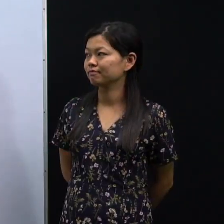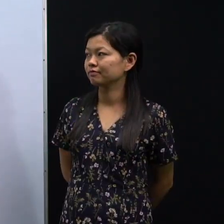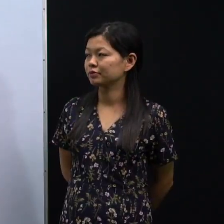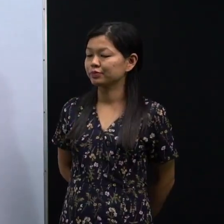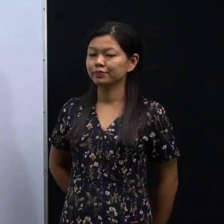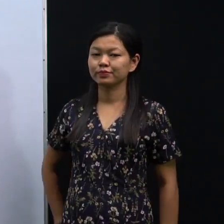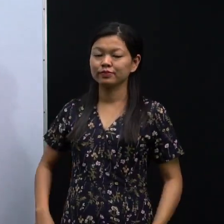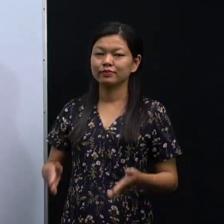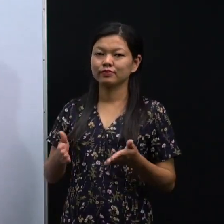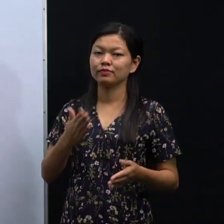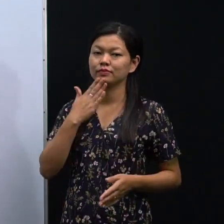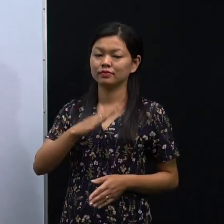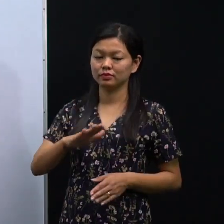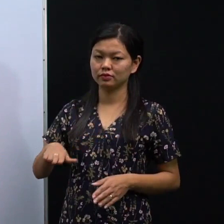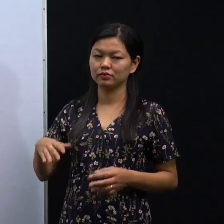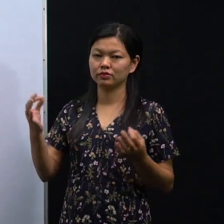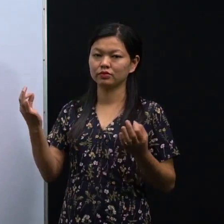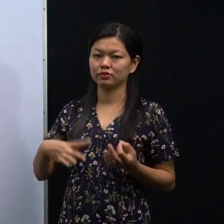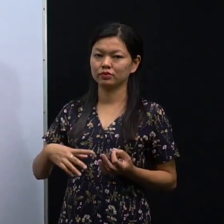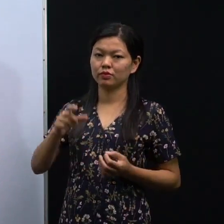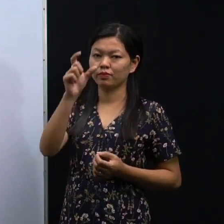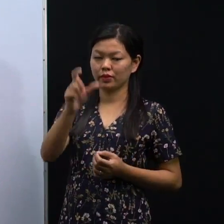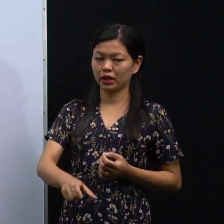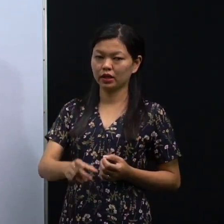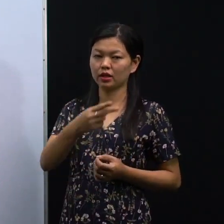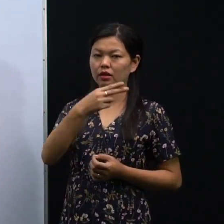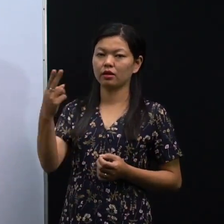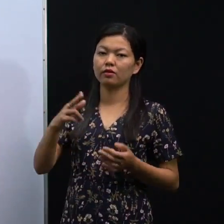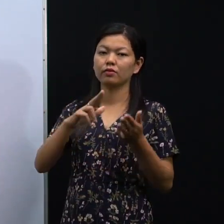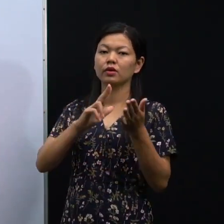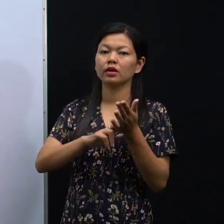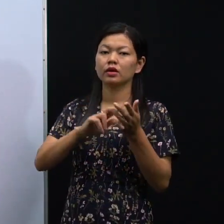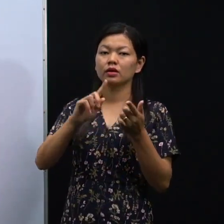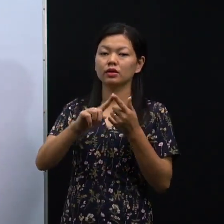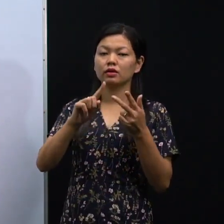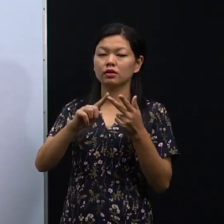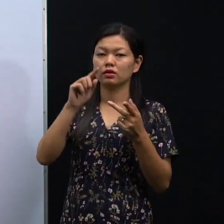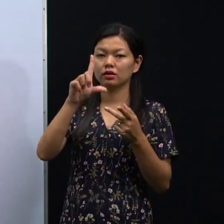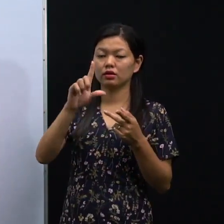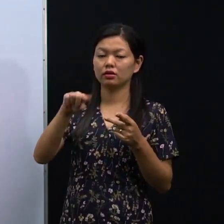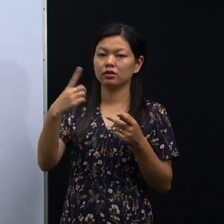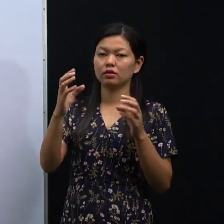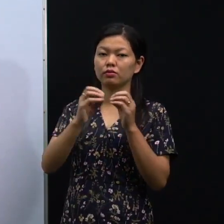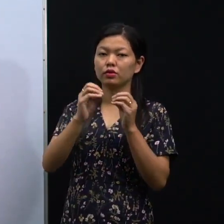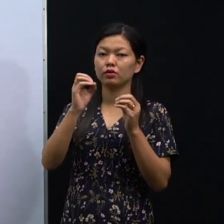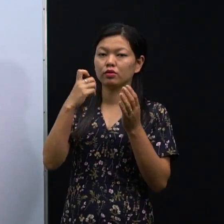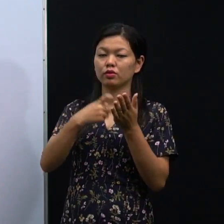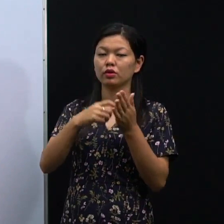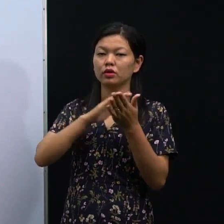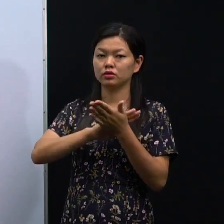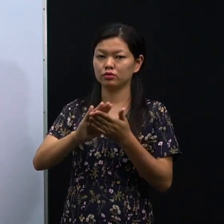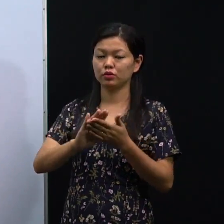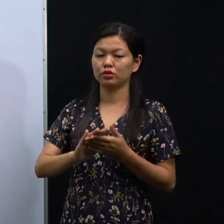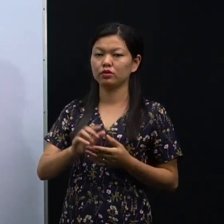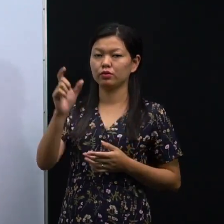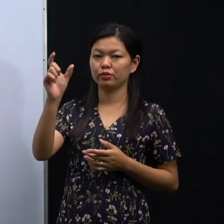Okay, so students, next is we have Niels Bohr model of an atom. Okay, and he gave a successful model of an atom. Okay, and